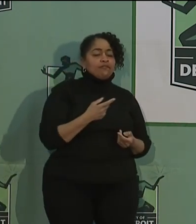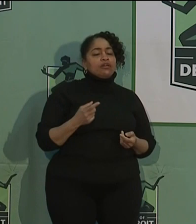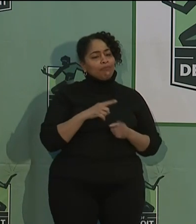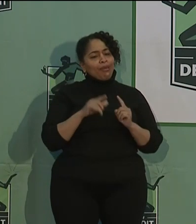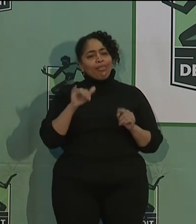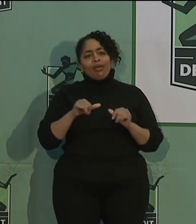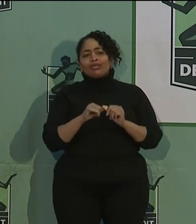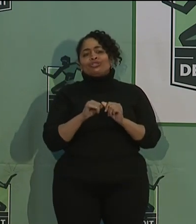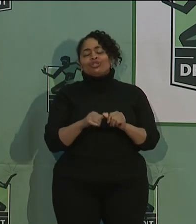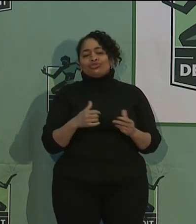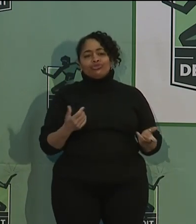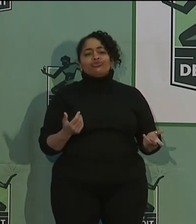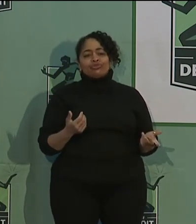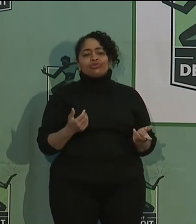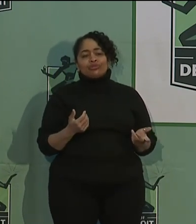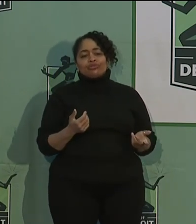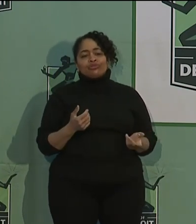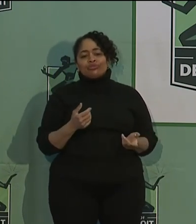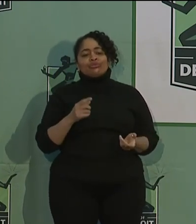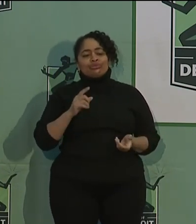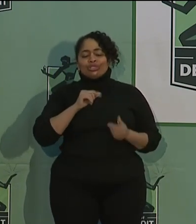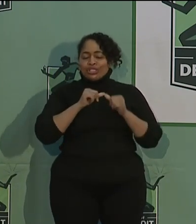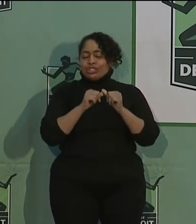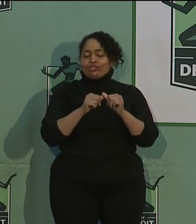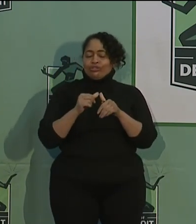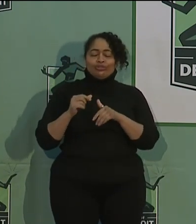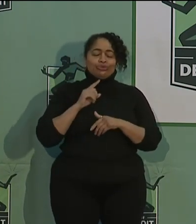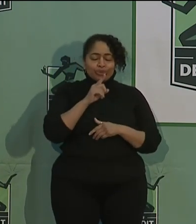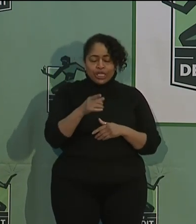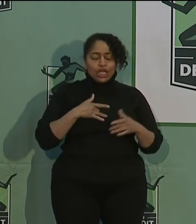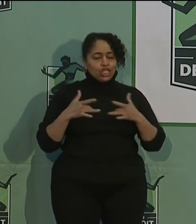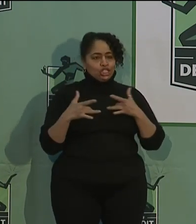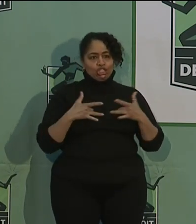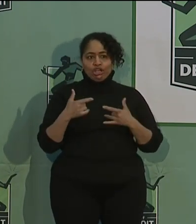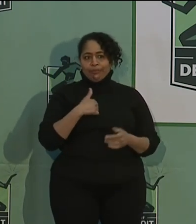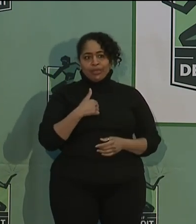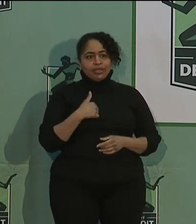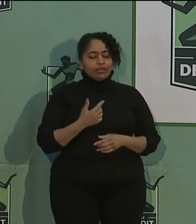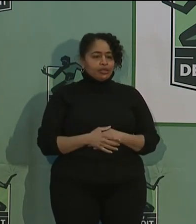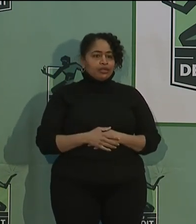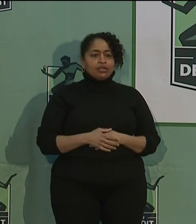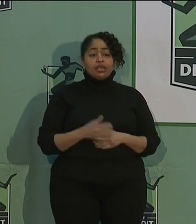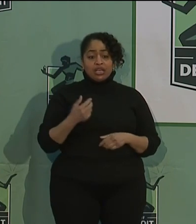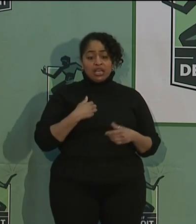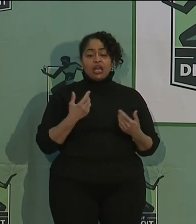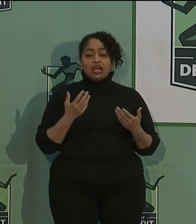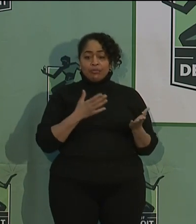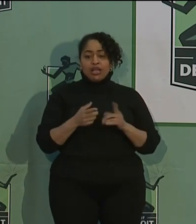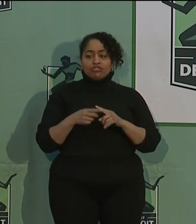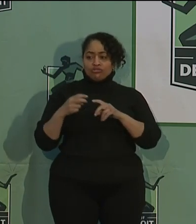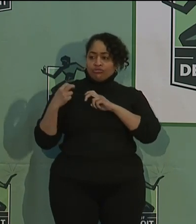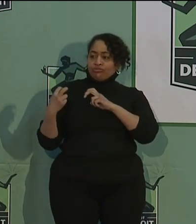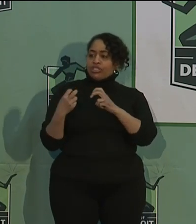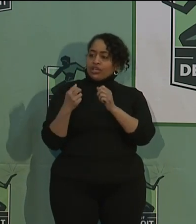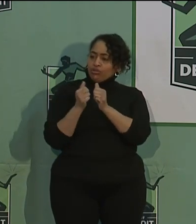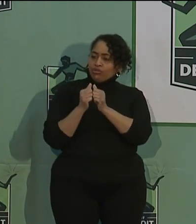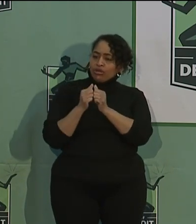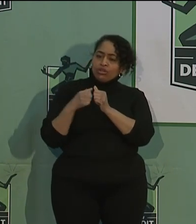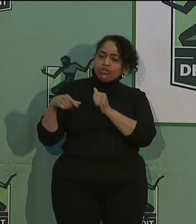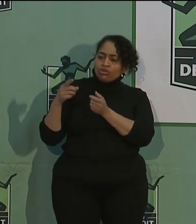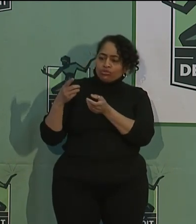source of real concern, and I'm going to start dealing with some of these nursing home directors myself if we